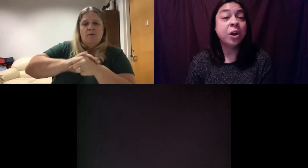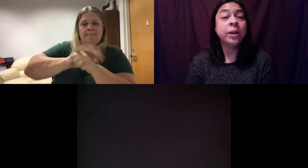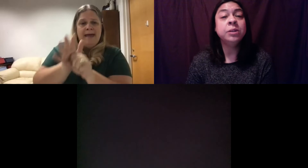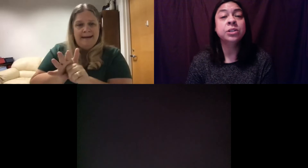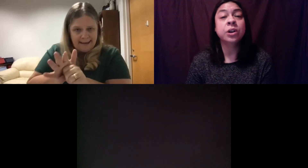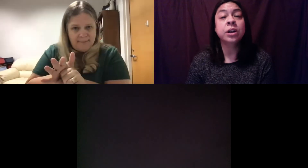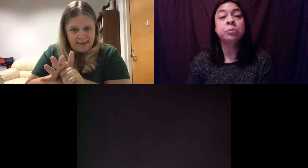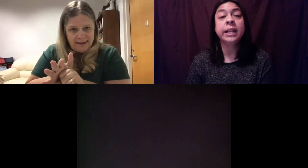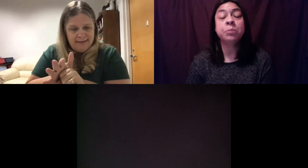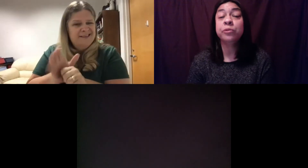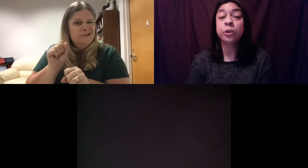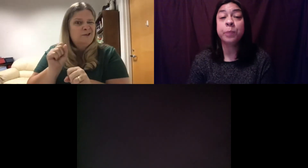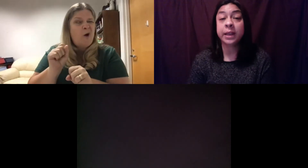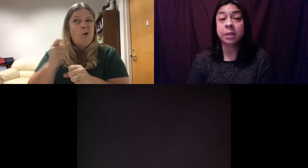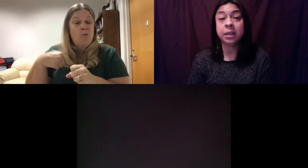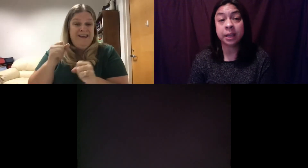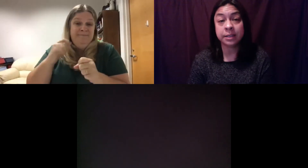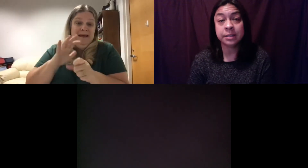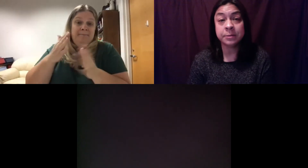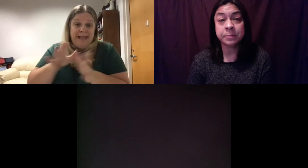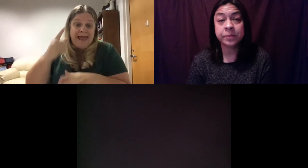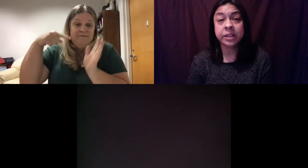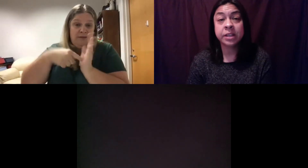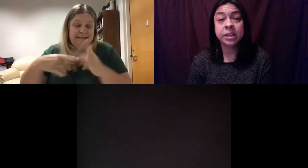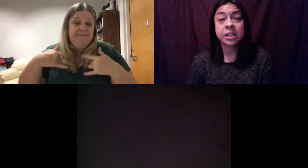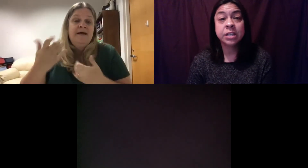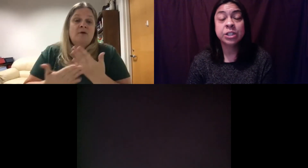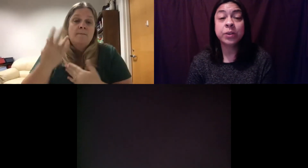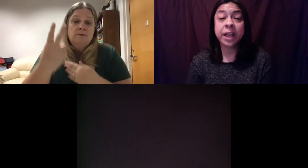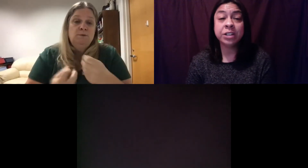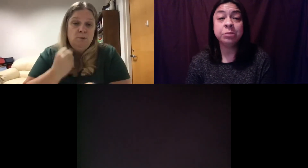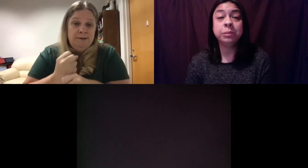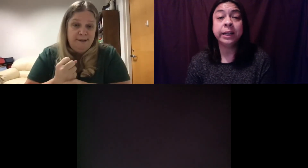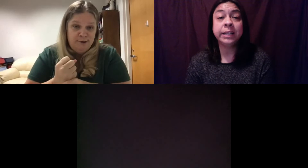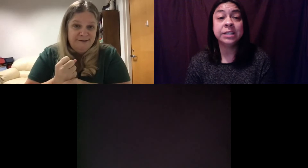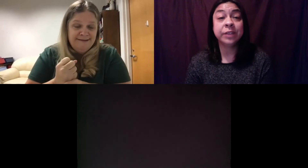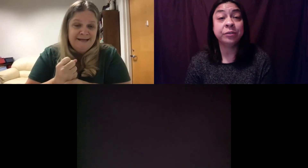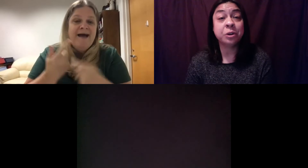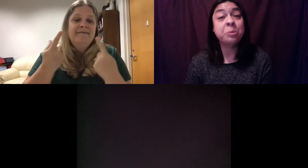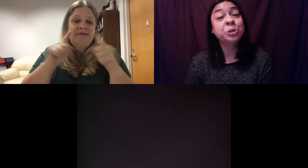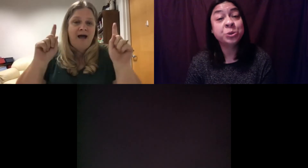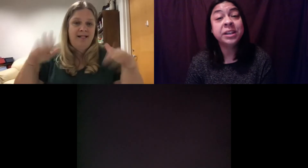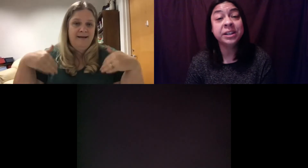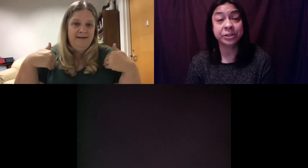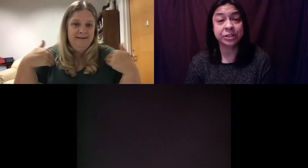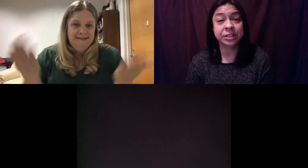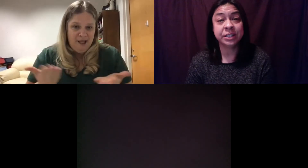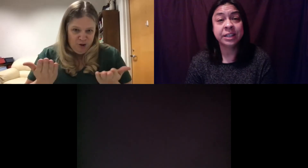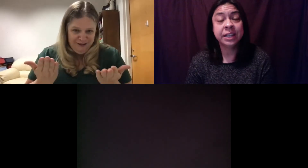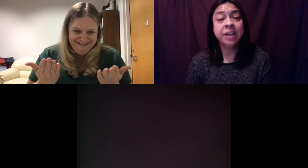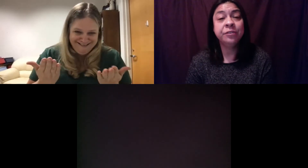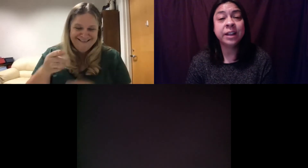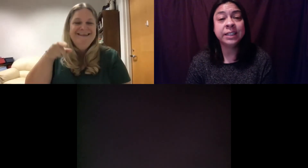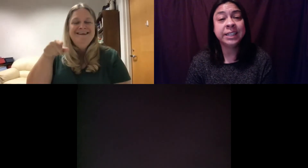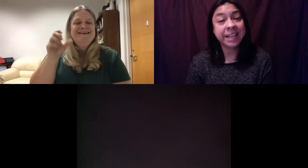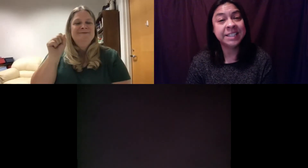had already started planning before the pandemic hit. So we've actually been planning this event for almost 2 years.